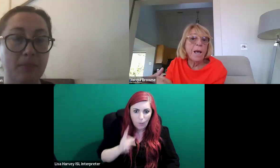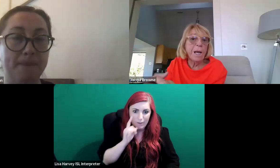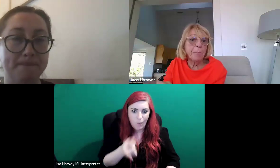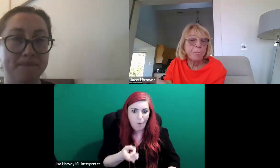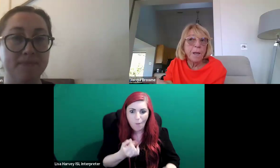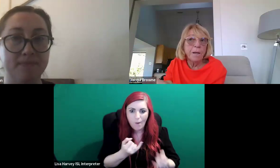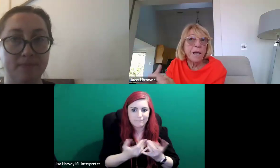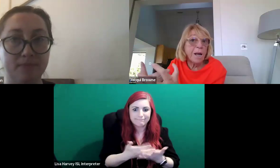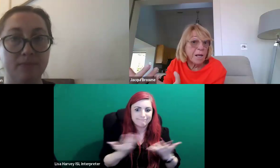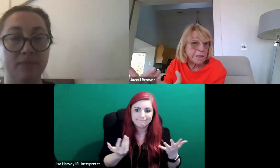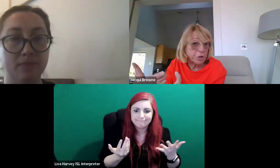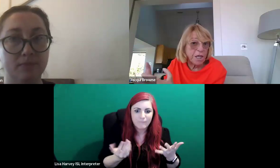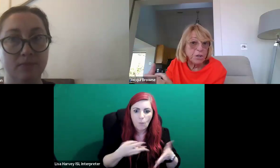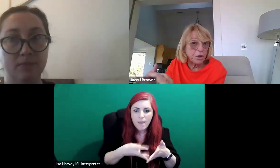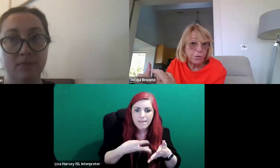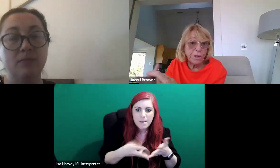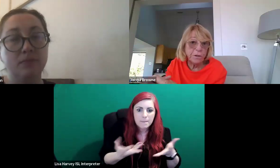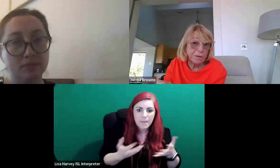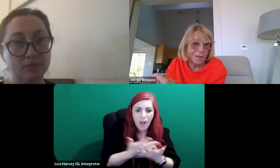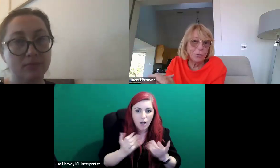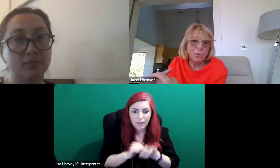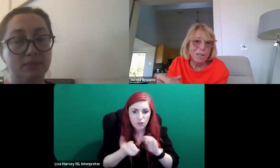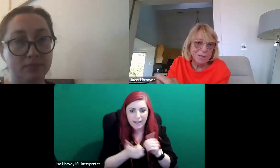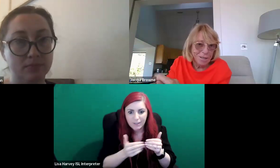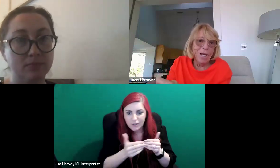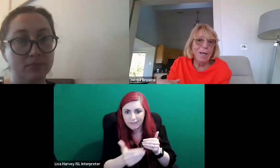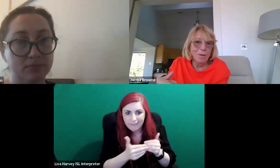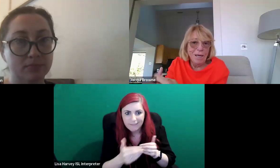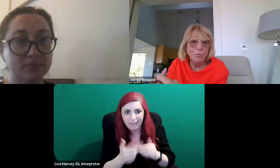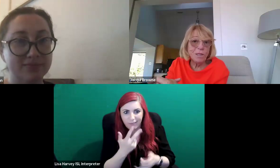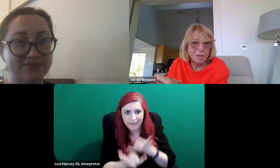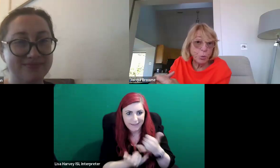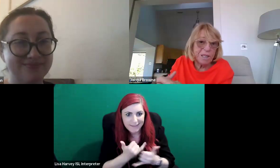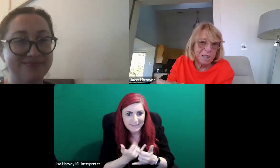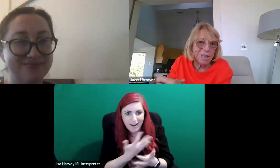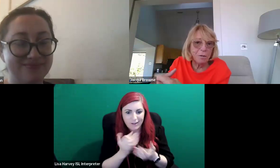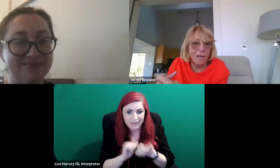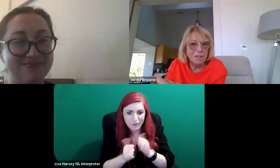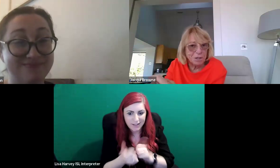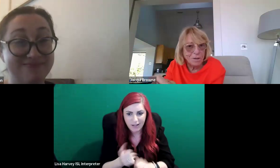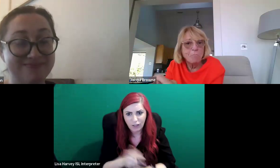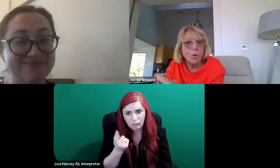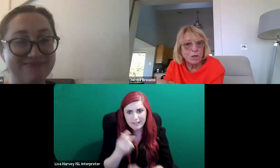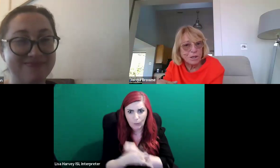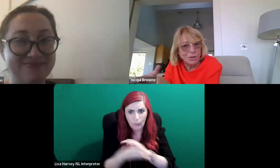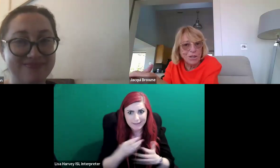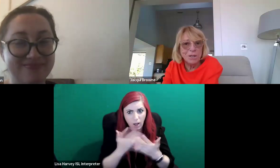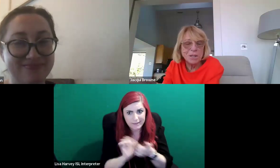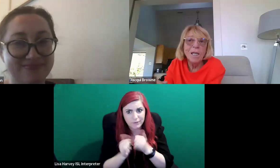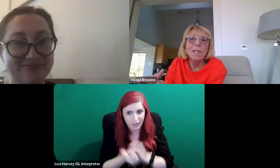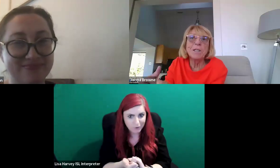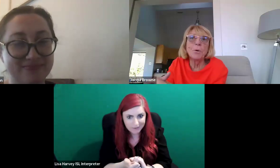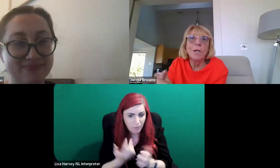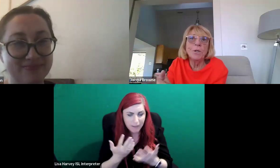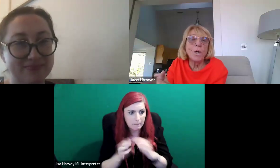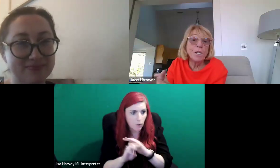know, a lot can change in 3 years, as we've seen in recent weeks, not mind months or